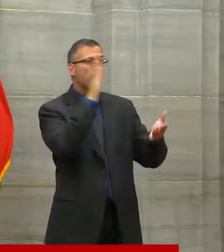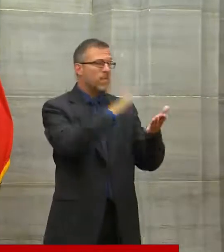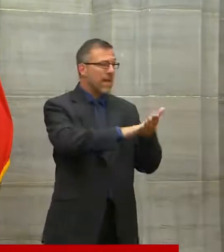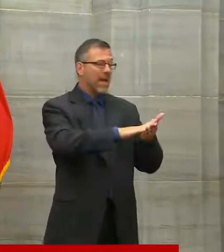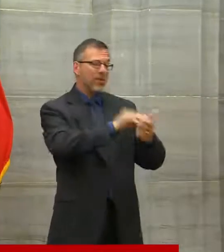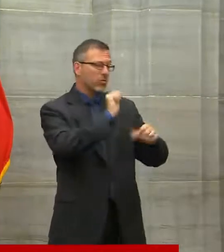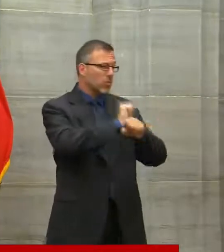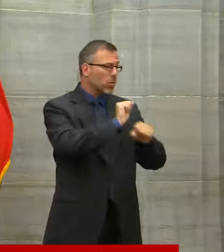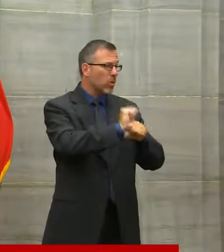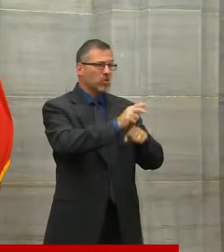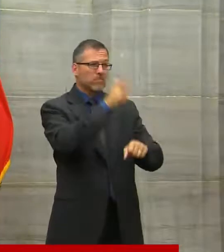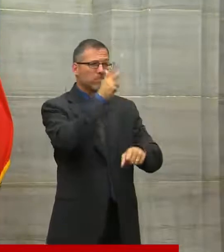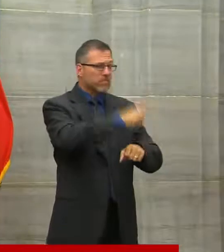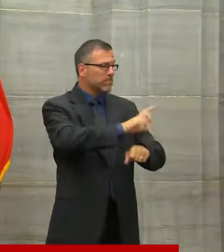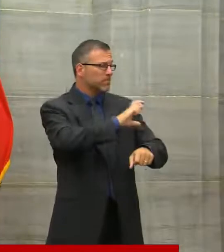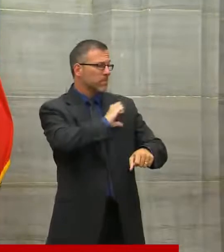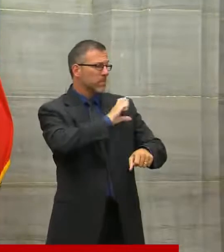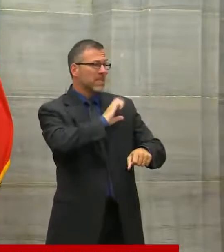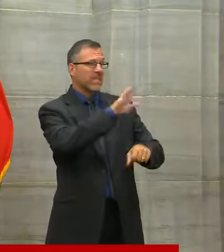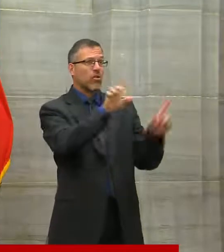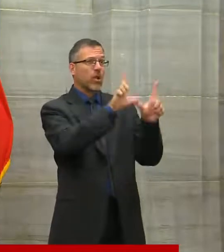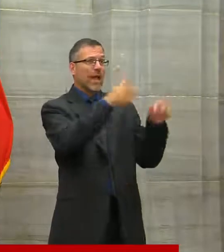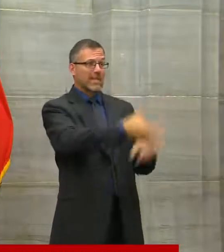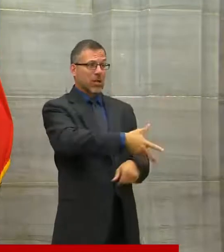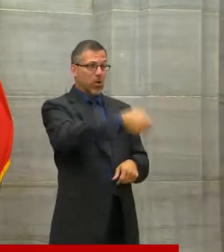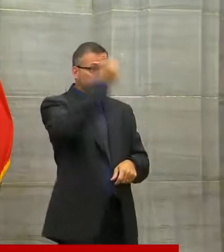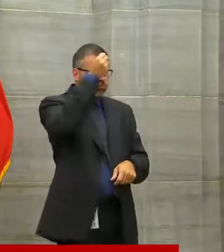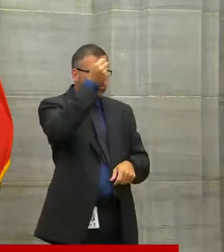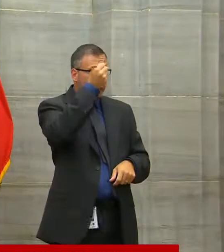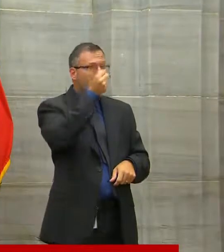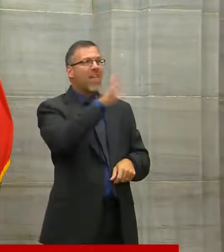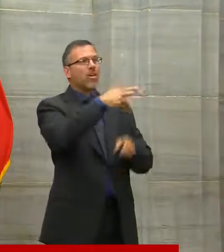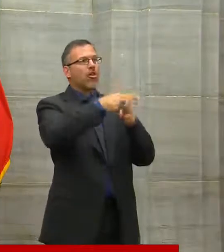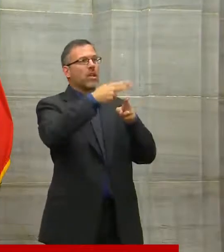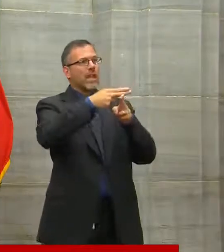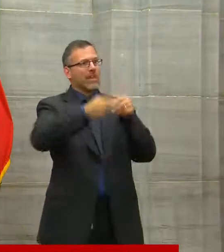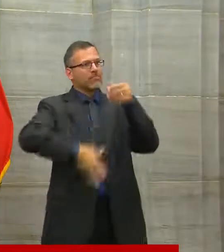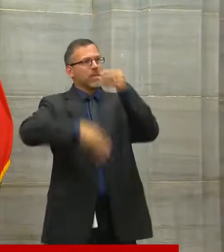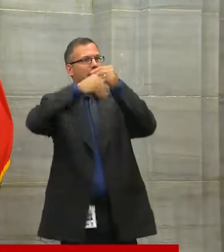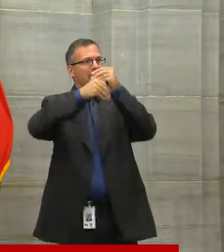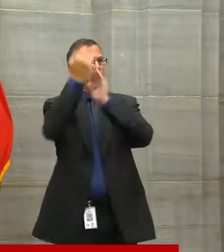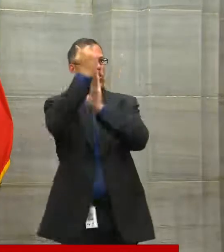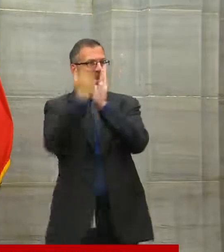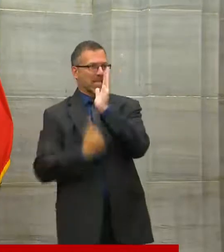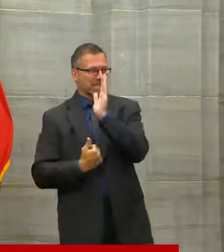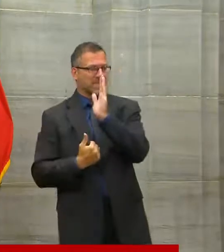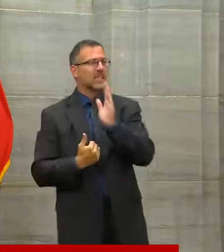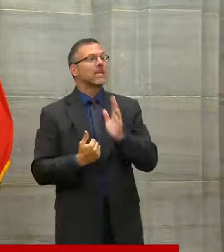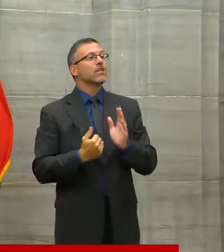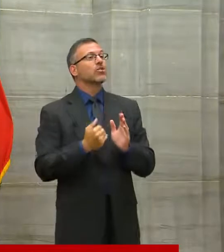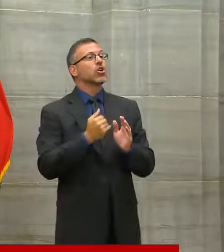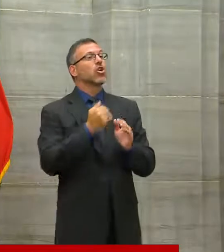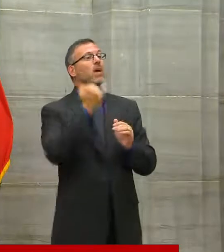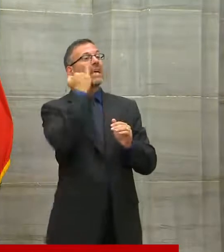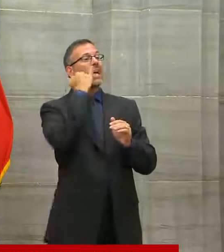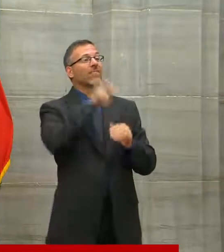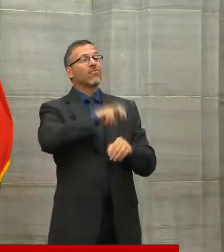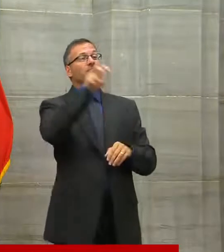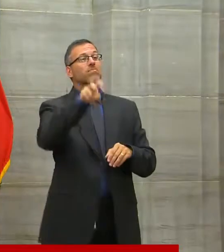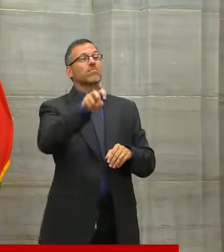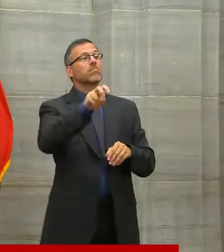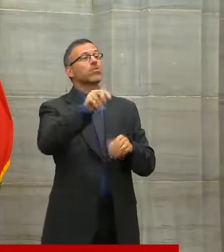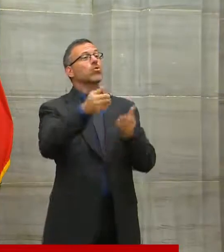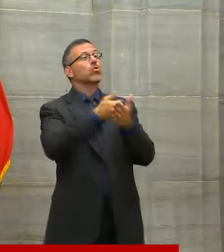making sure that agencies all across the state have access to this information. to be sure that officers that